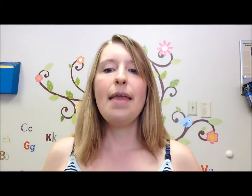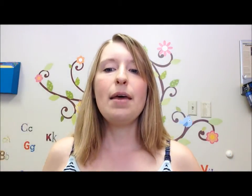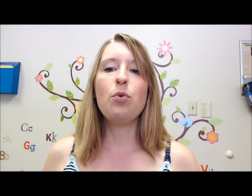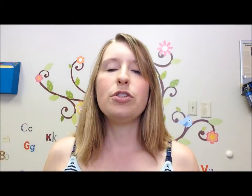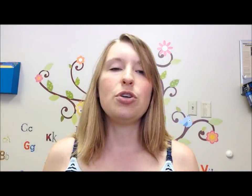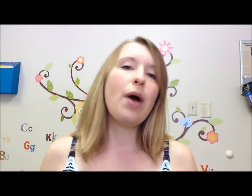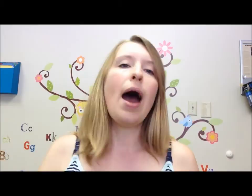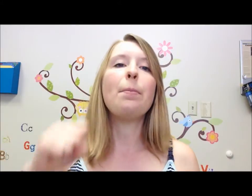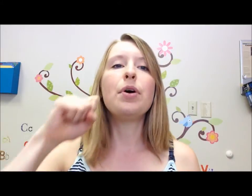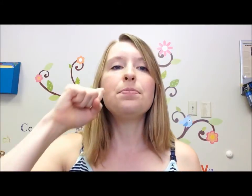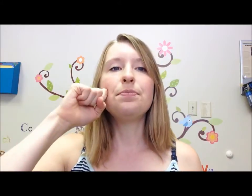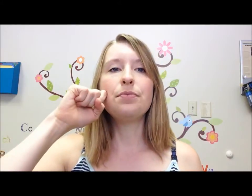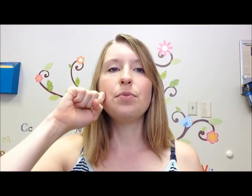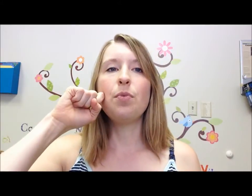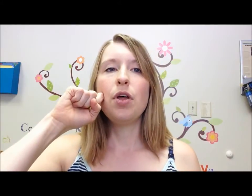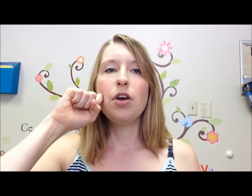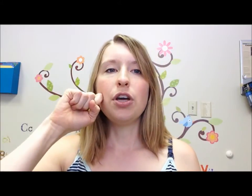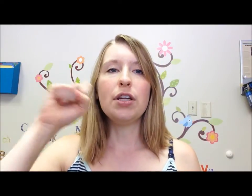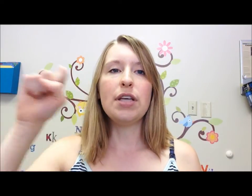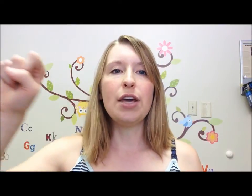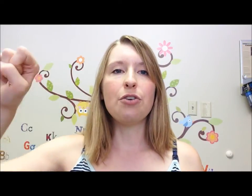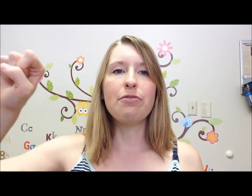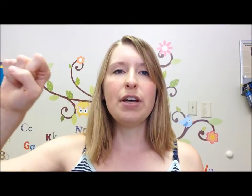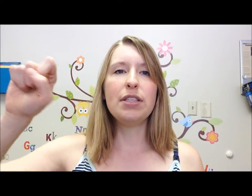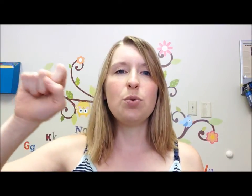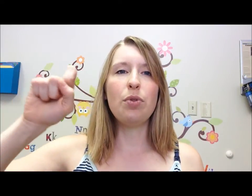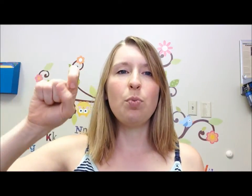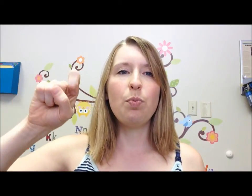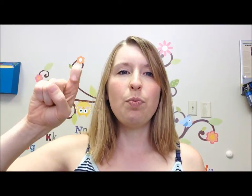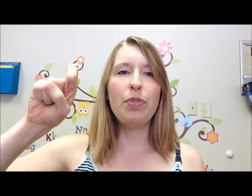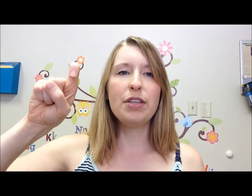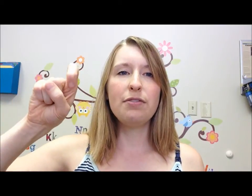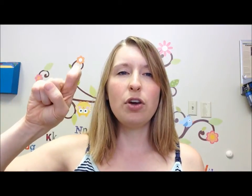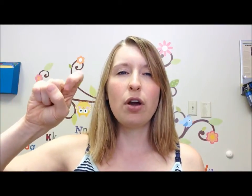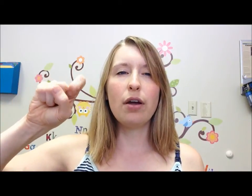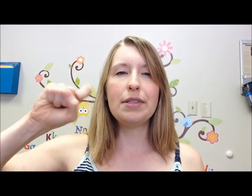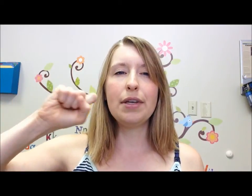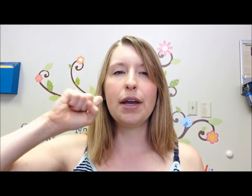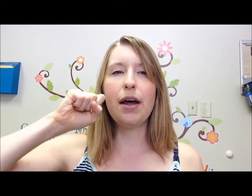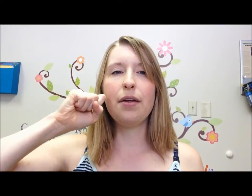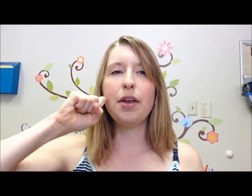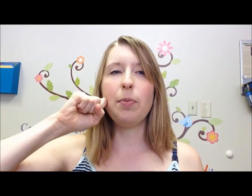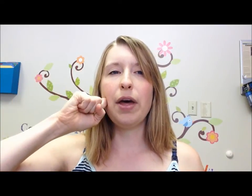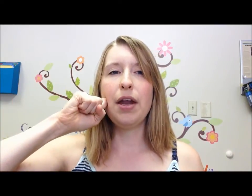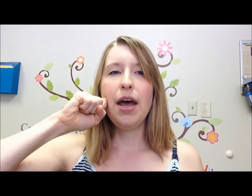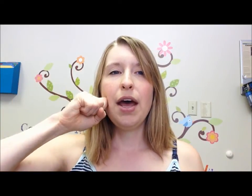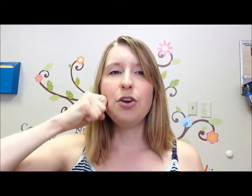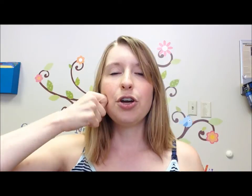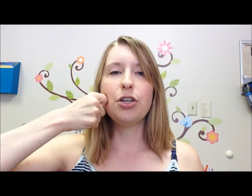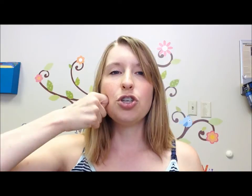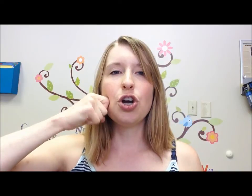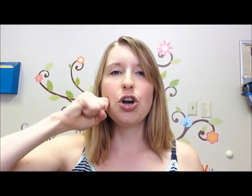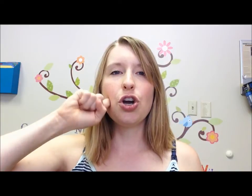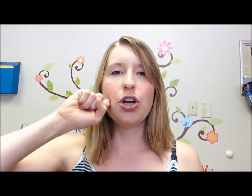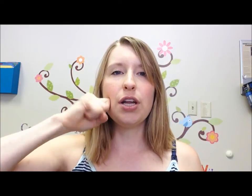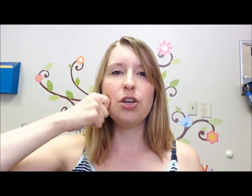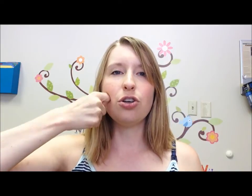then we'll do apple. You're going to take your fist with this finger kind of sticking out a little bit, and you're going to turn it in your